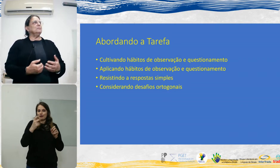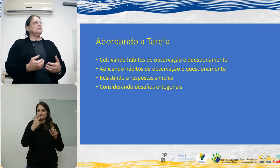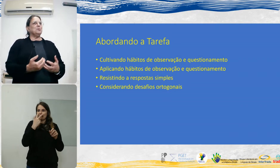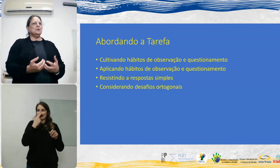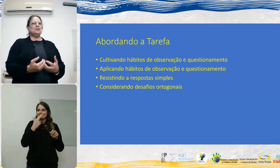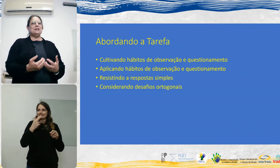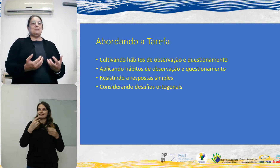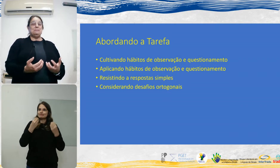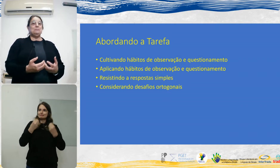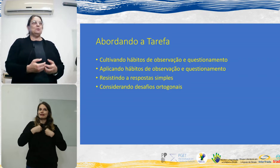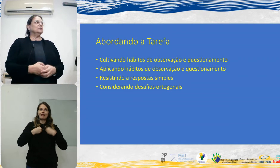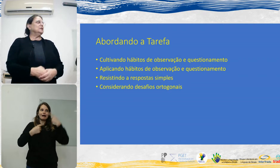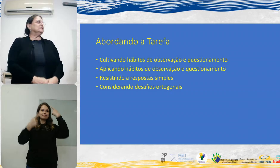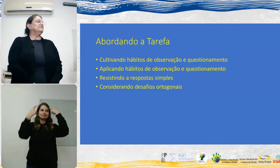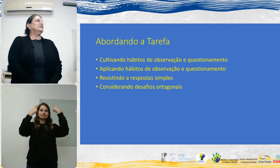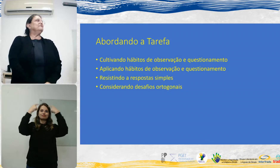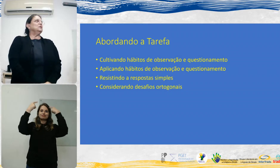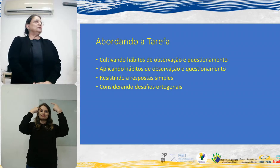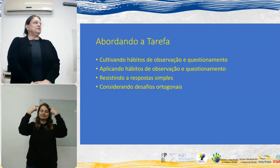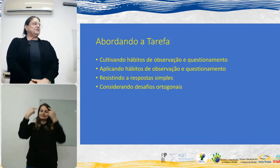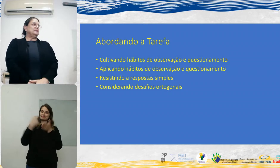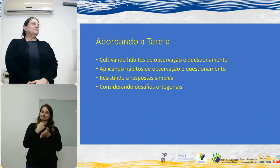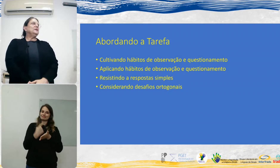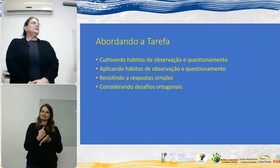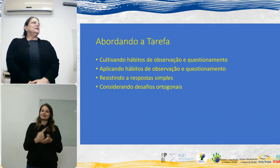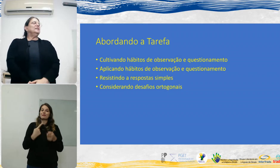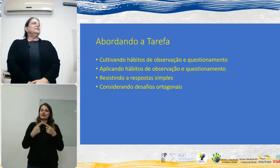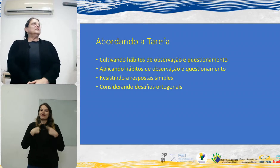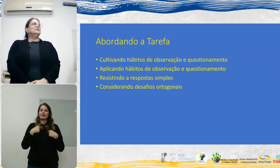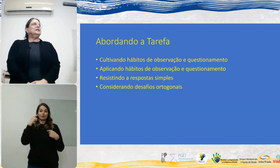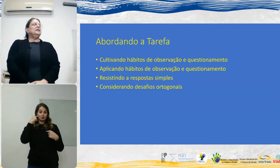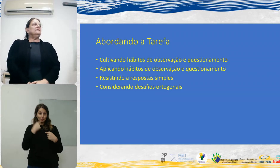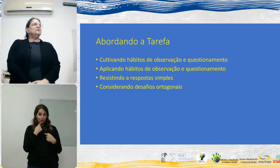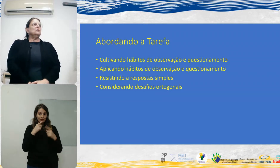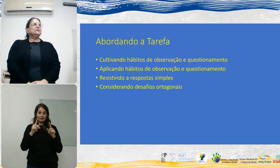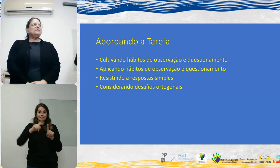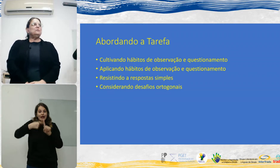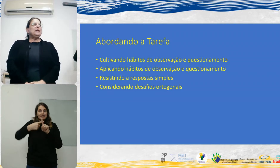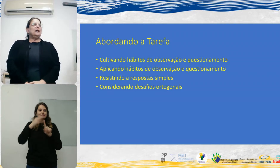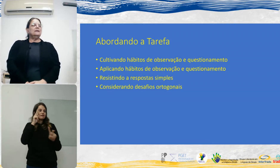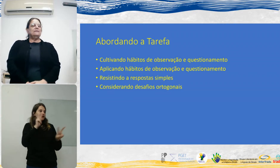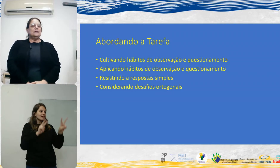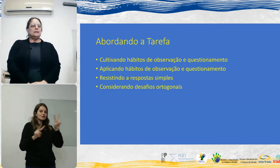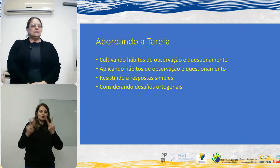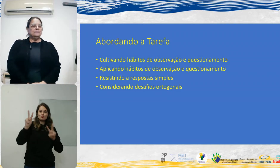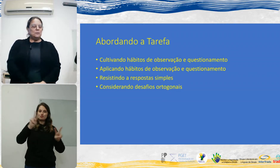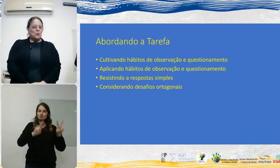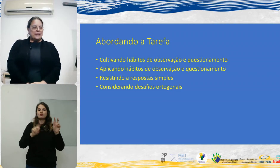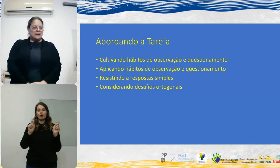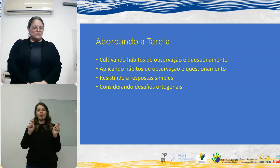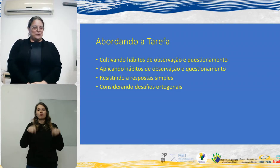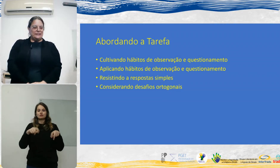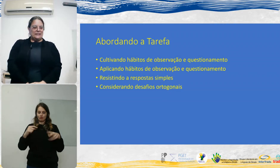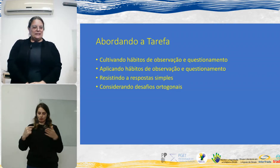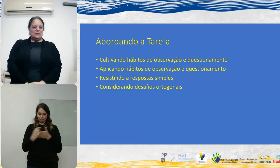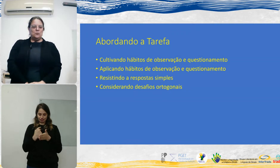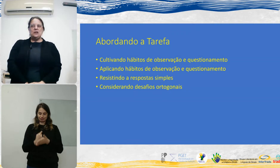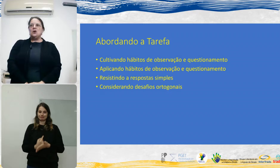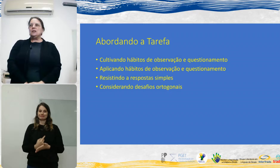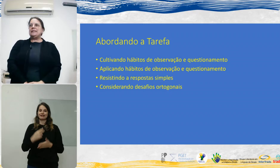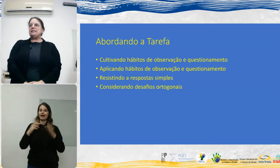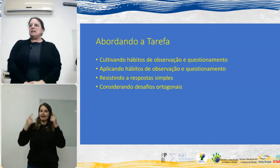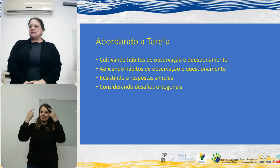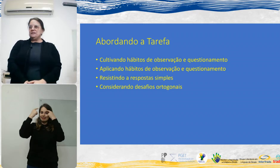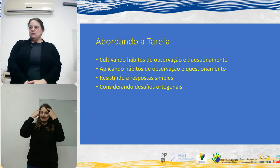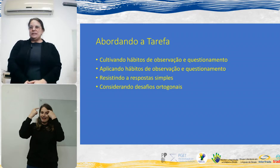to my project, my big project of deaf philosophy, there in philosophy we have a way of reasoning that we